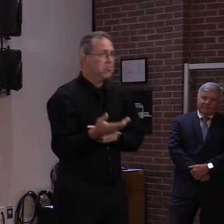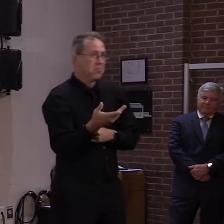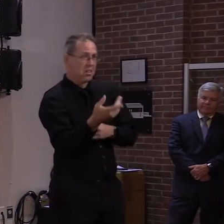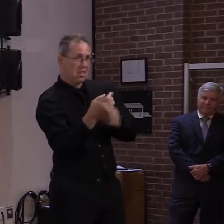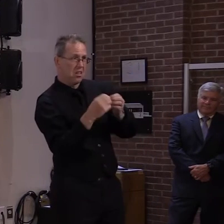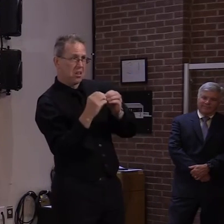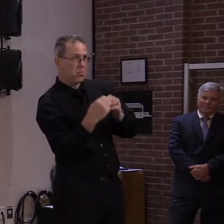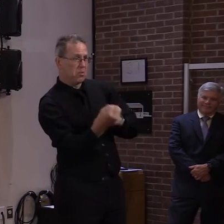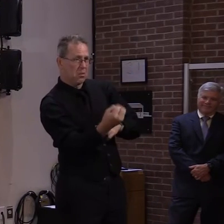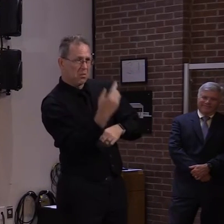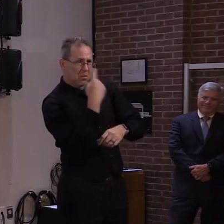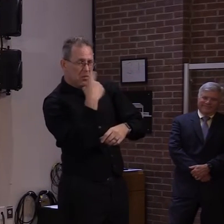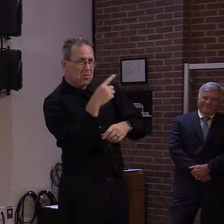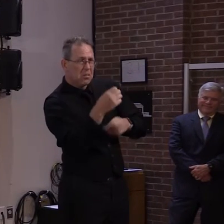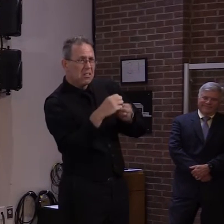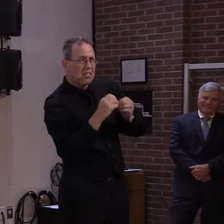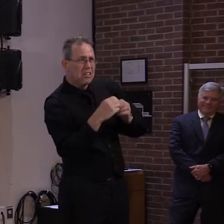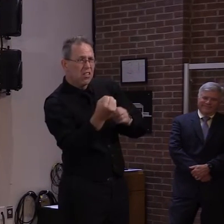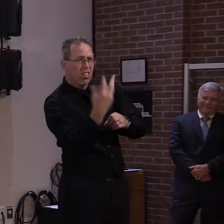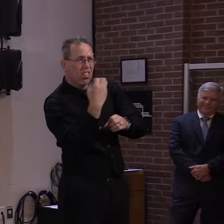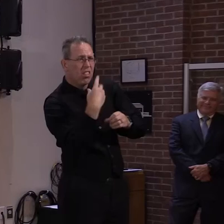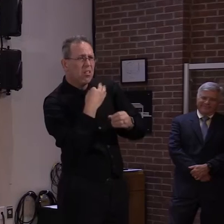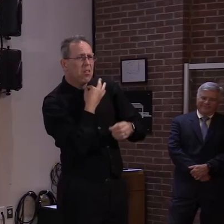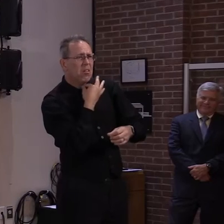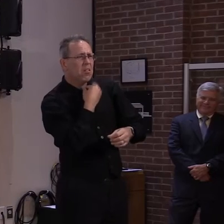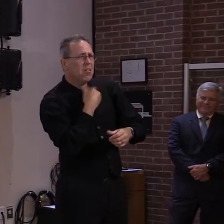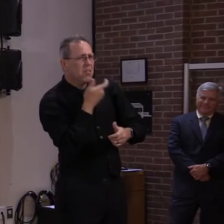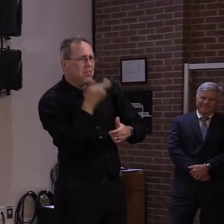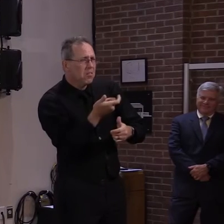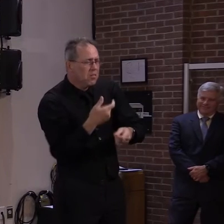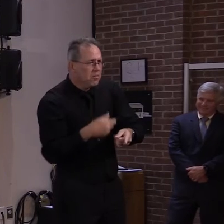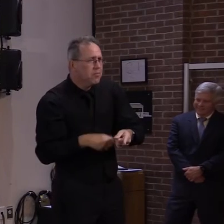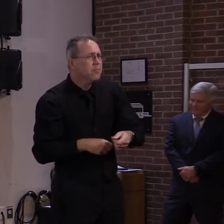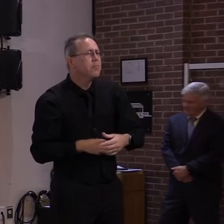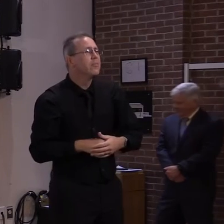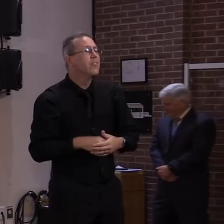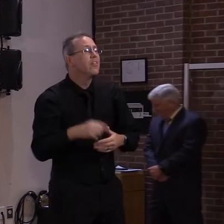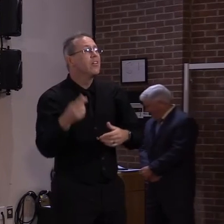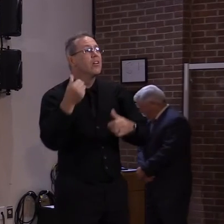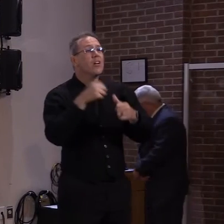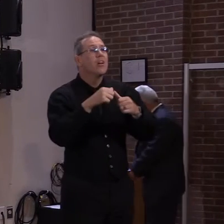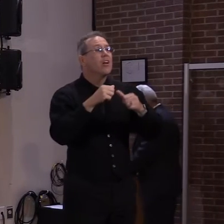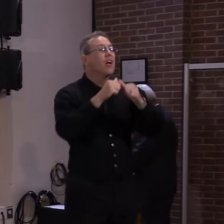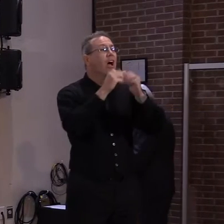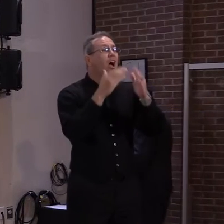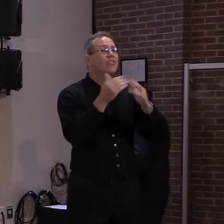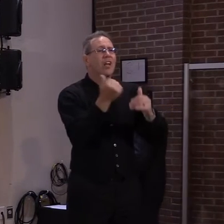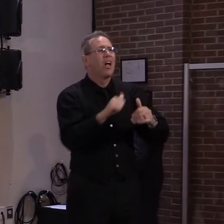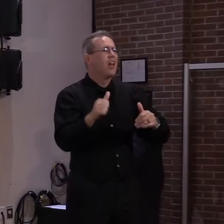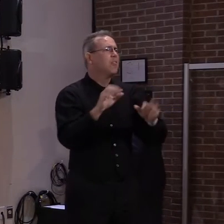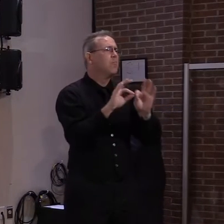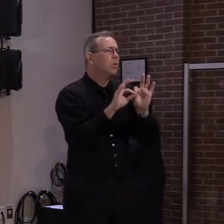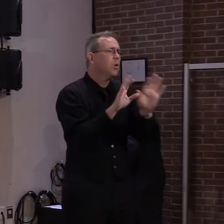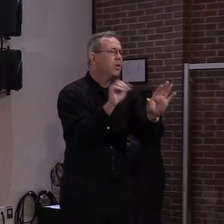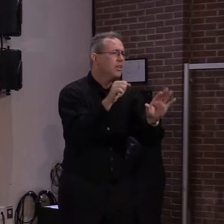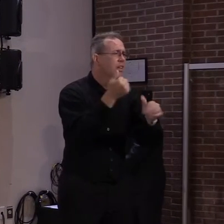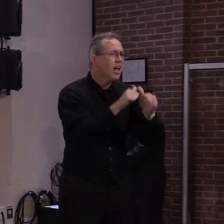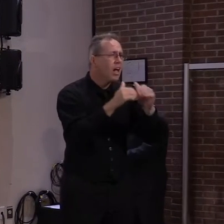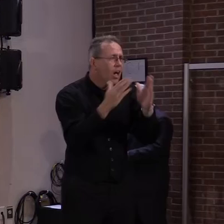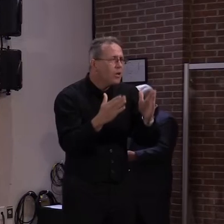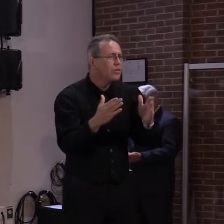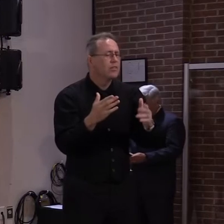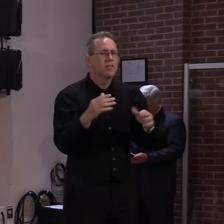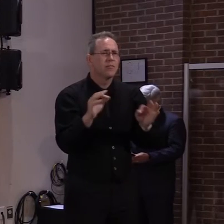I would just add decent affordable housing is important to make sure that we highlight